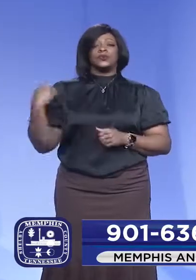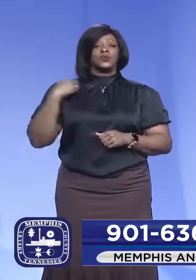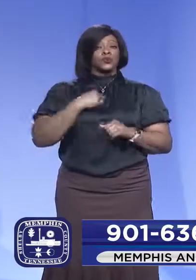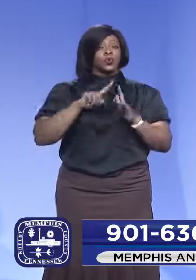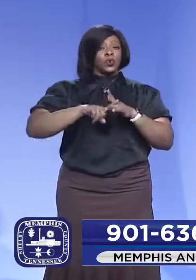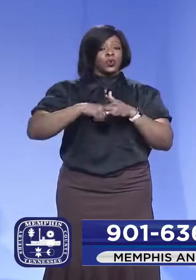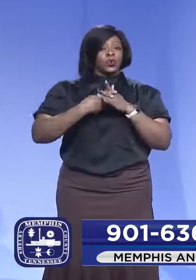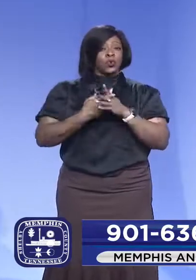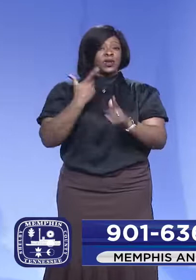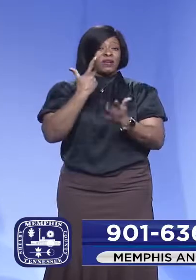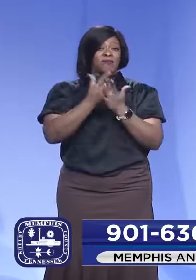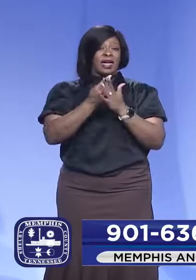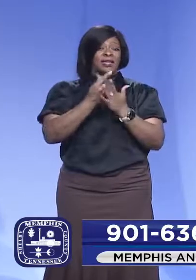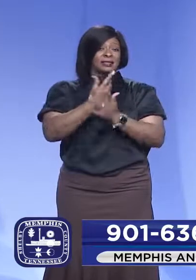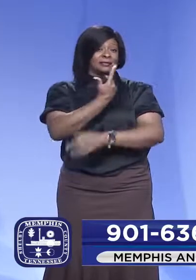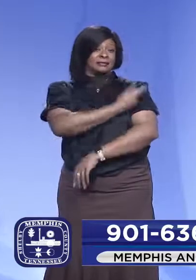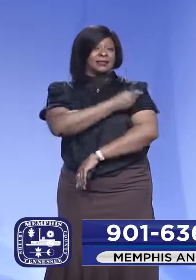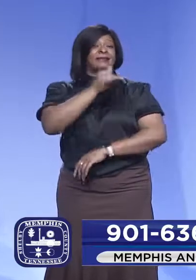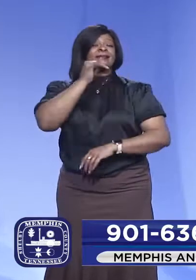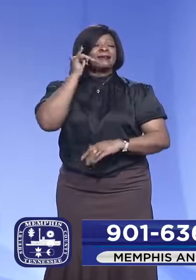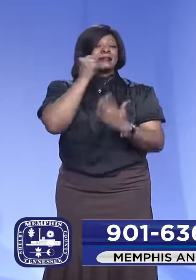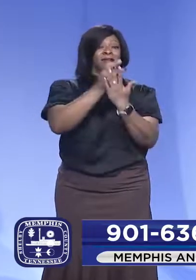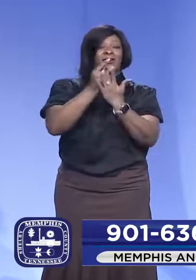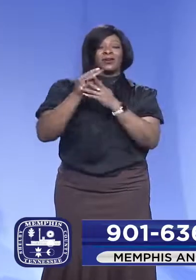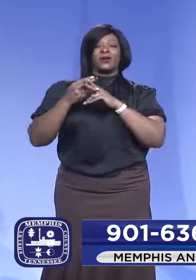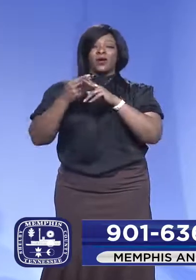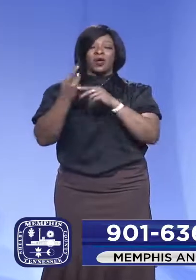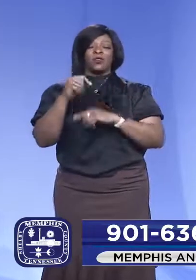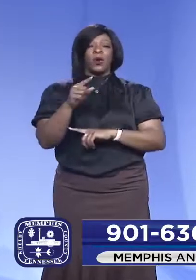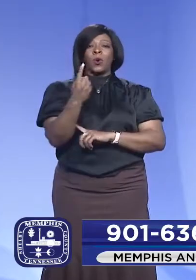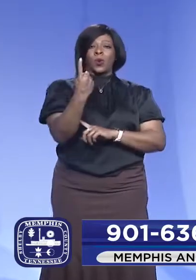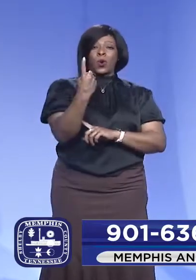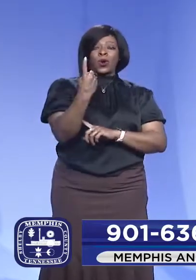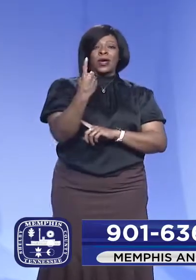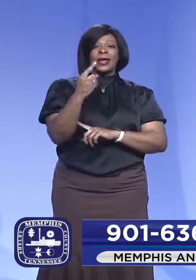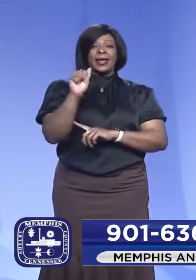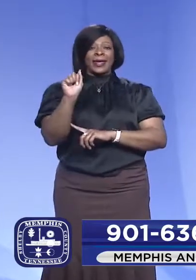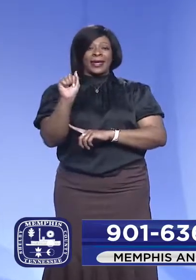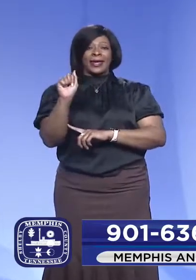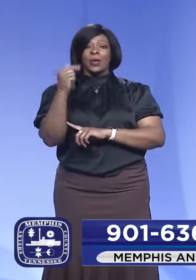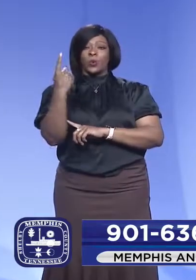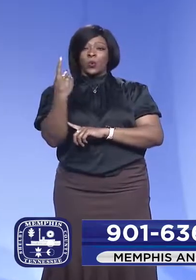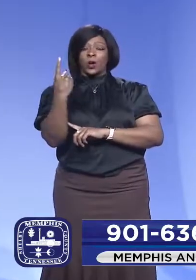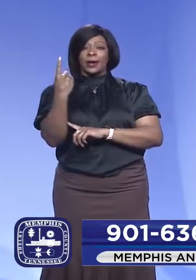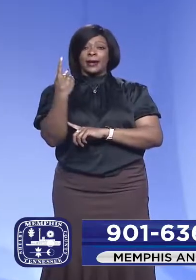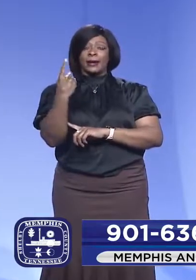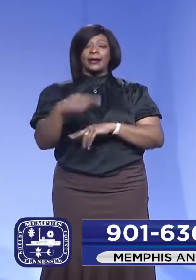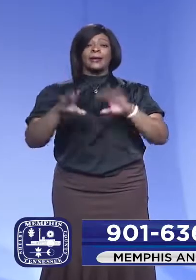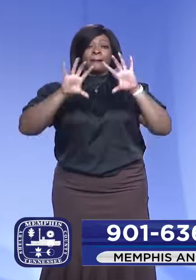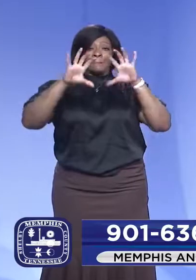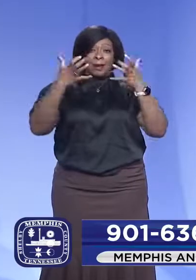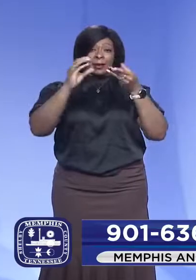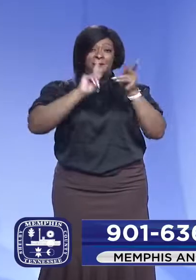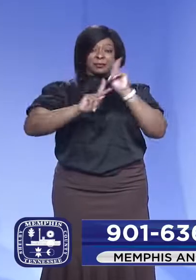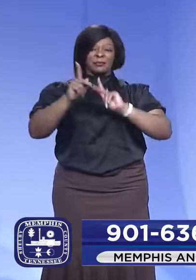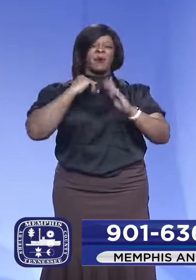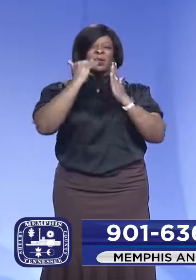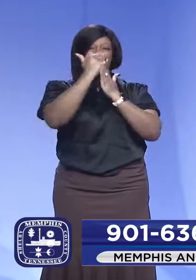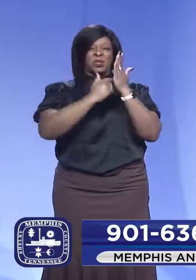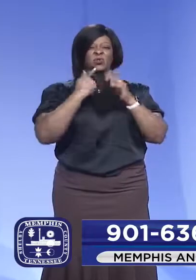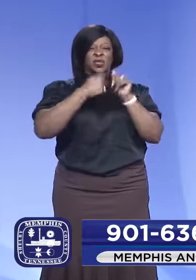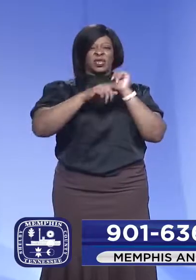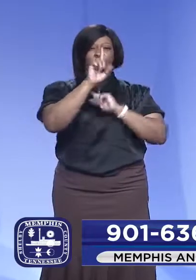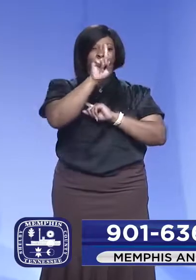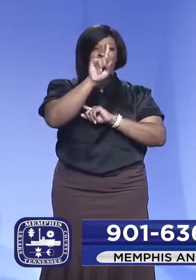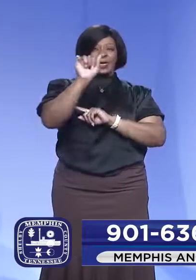started vaccinating yesterday what is called the 1A1 population, and I'll list in a moment who falls in